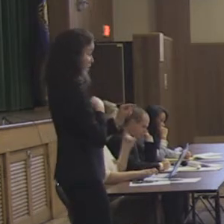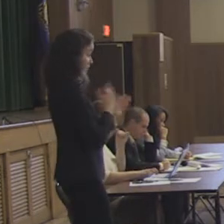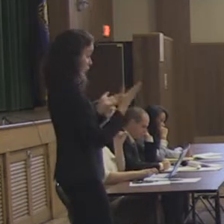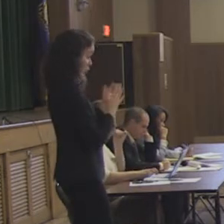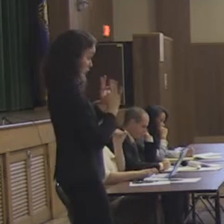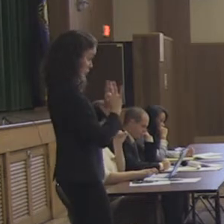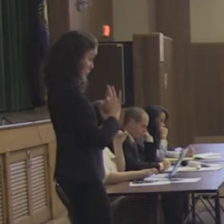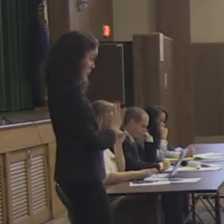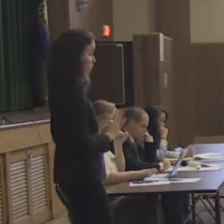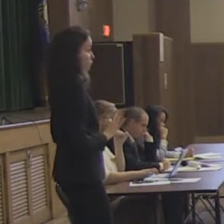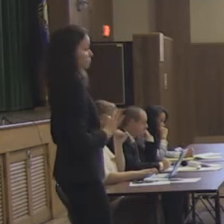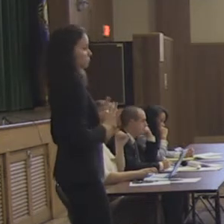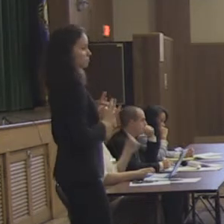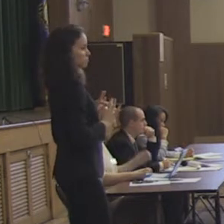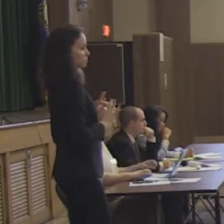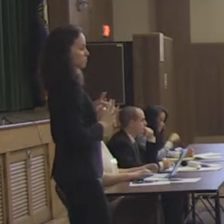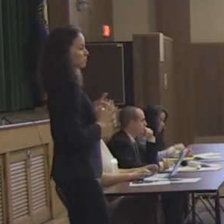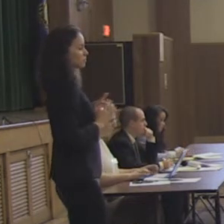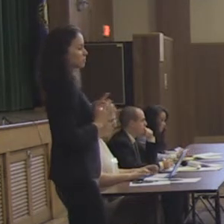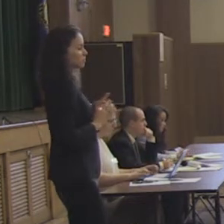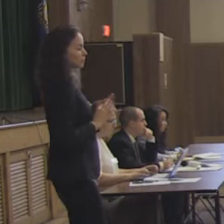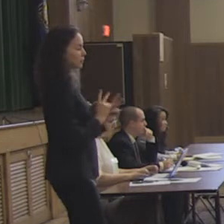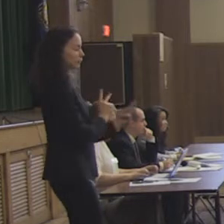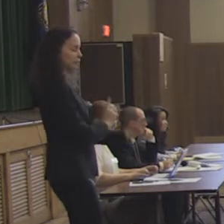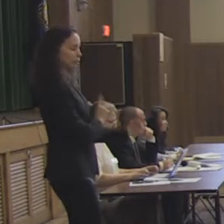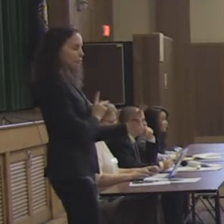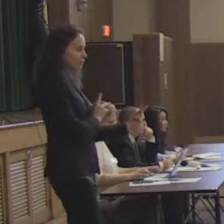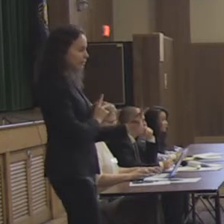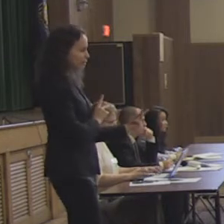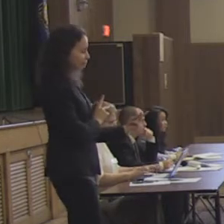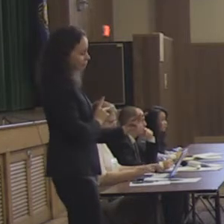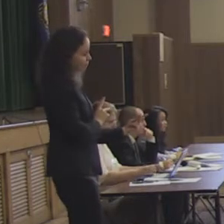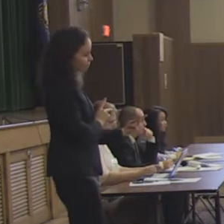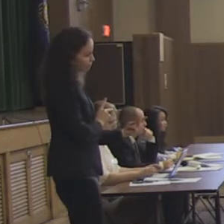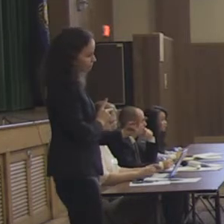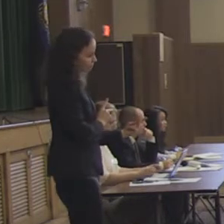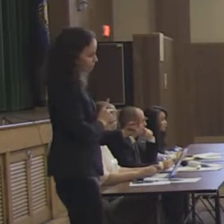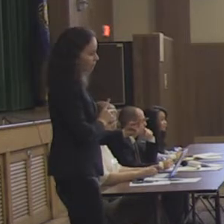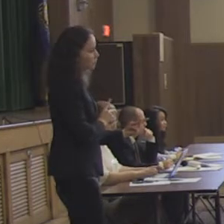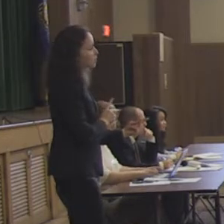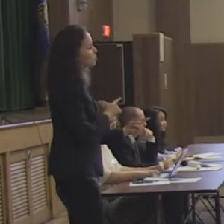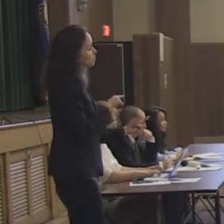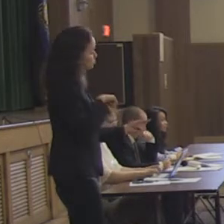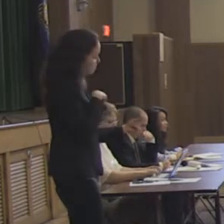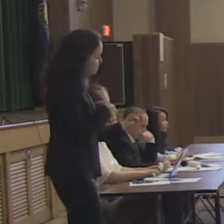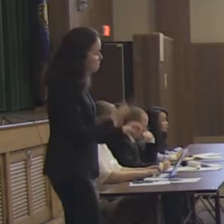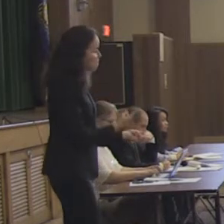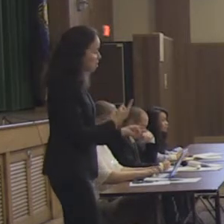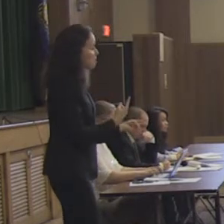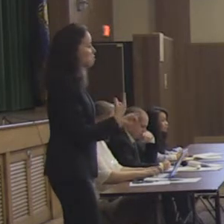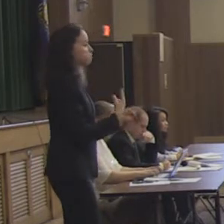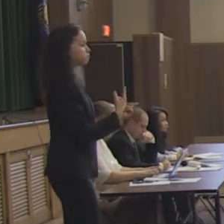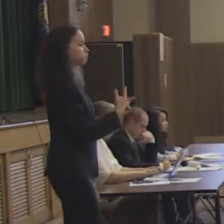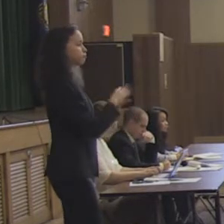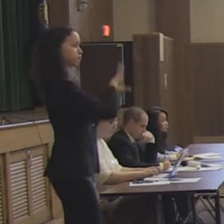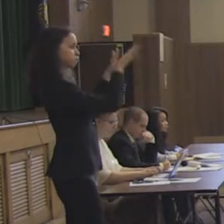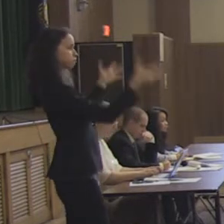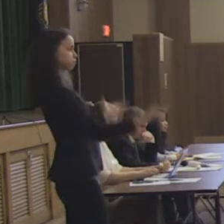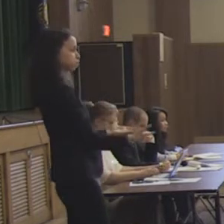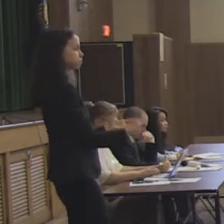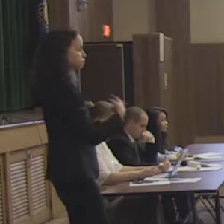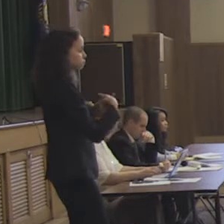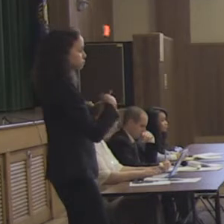plan. Is everything perfect? No, it's not. But for the most part, what we've seen has been very positive. And we've seen